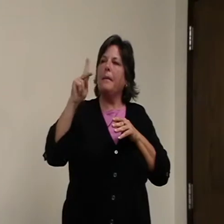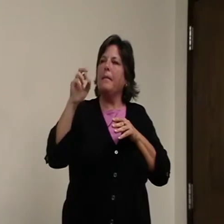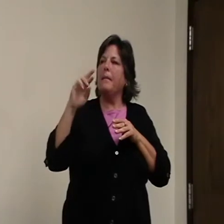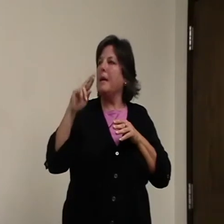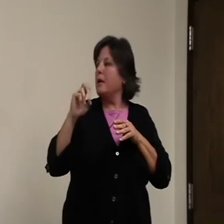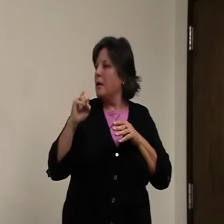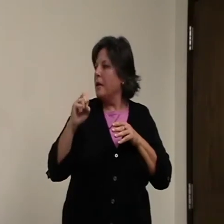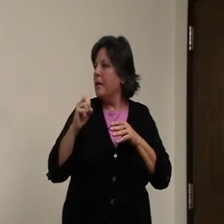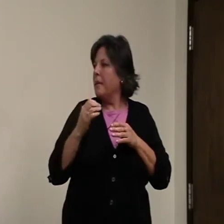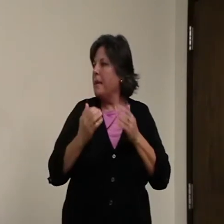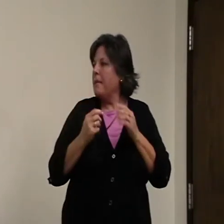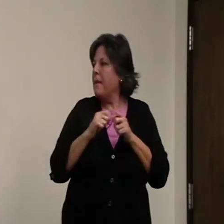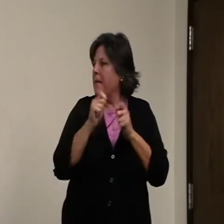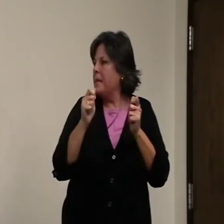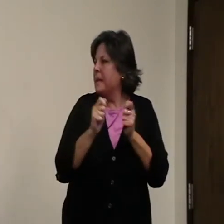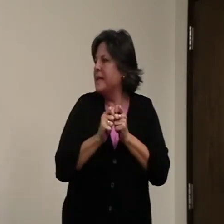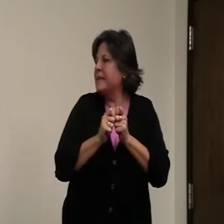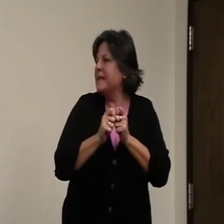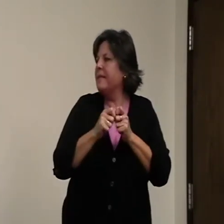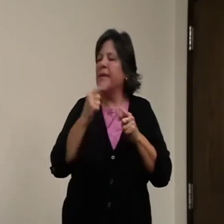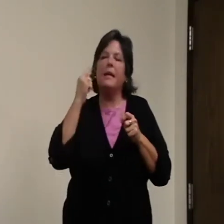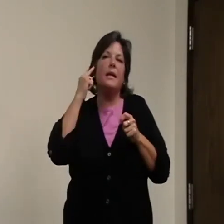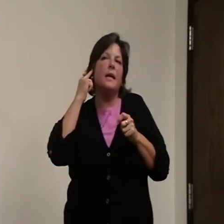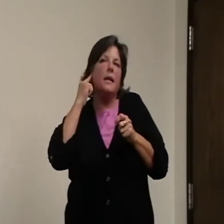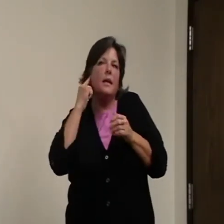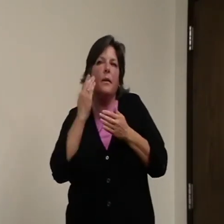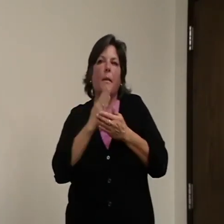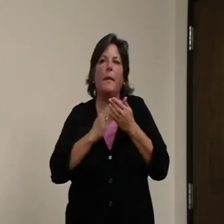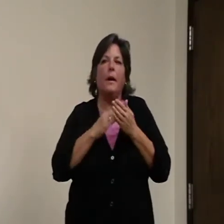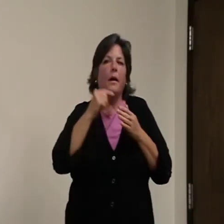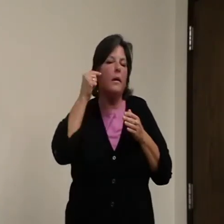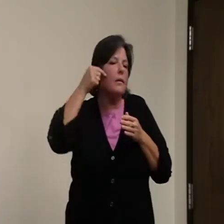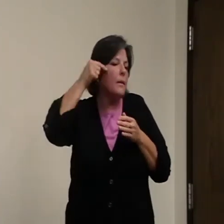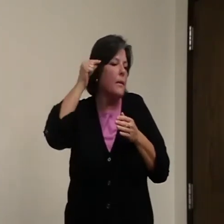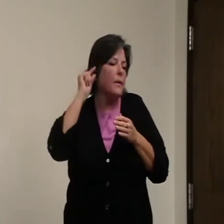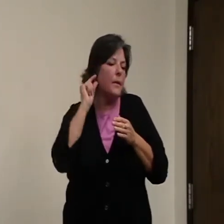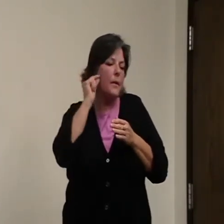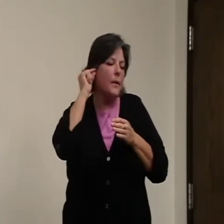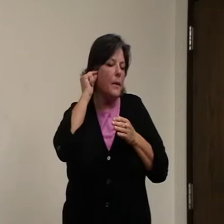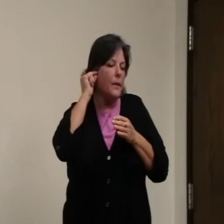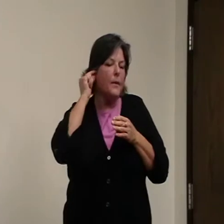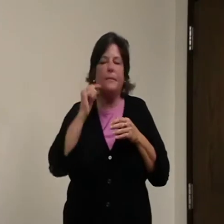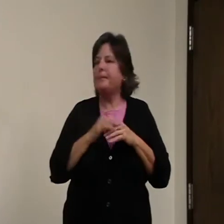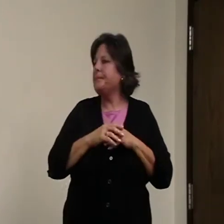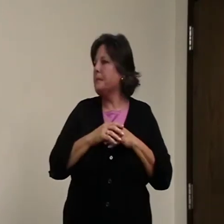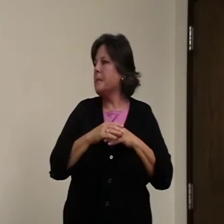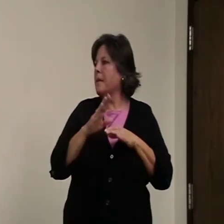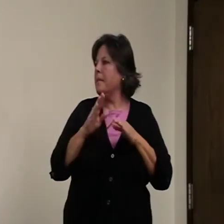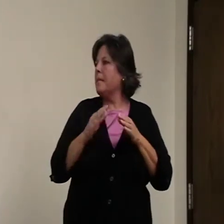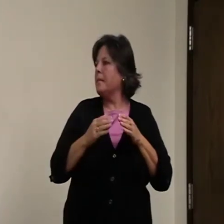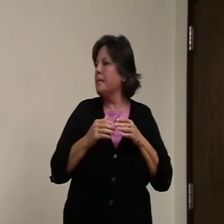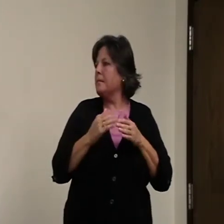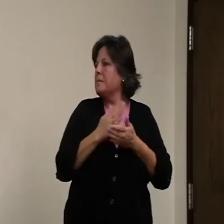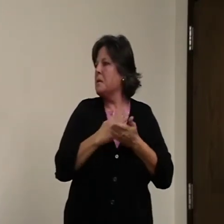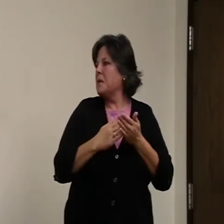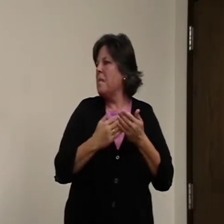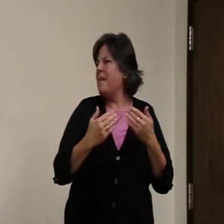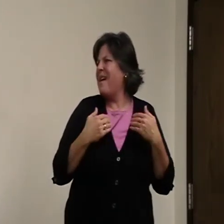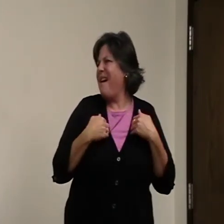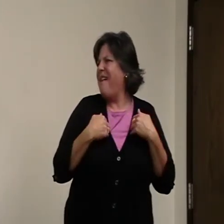These actually have a dome, a silicone dome on them. But even with a custom earpiece, oftentimes you